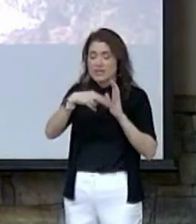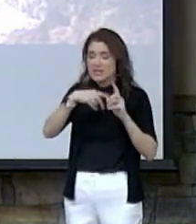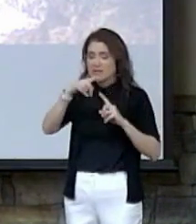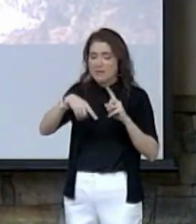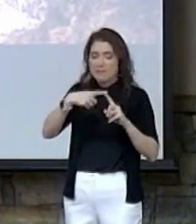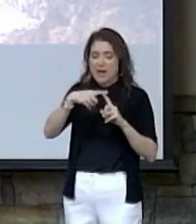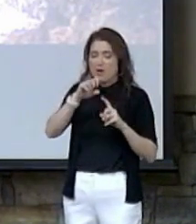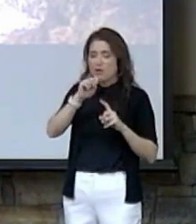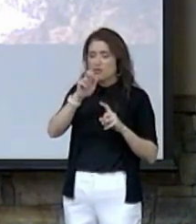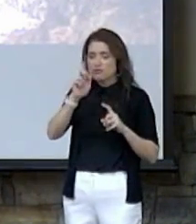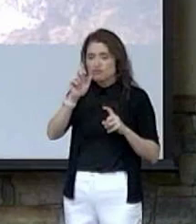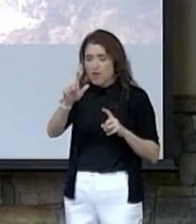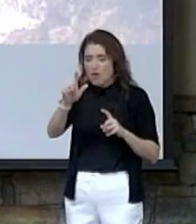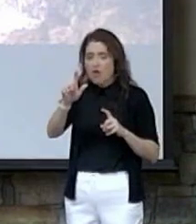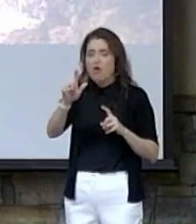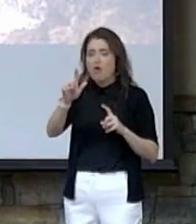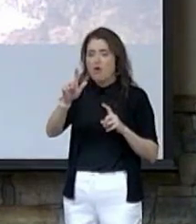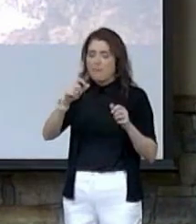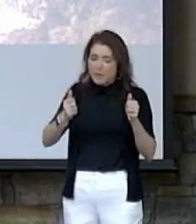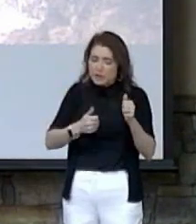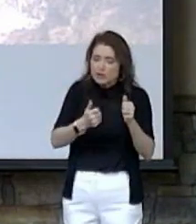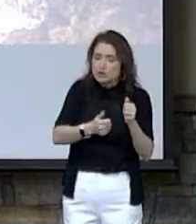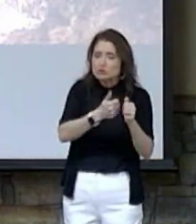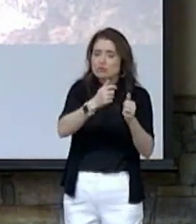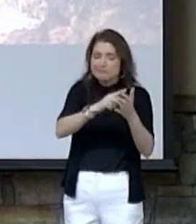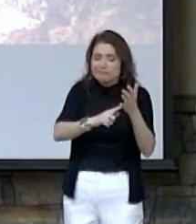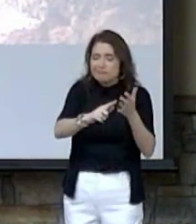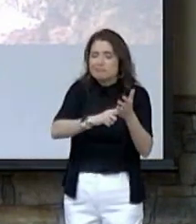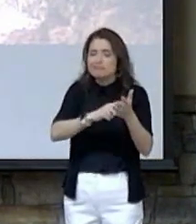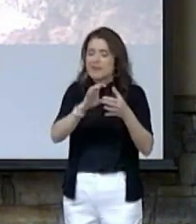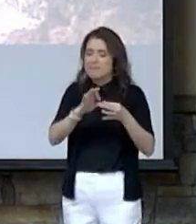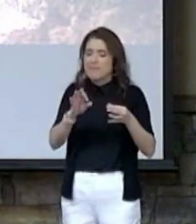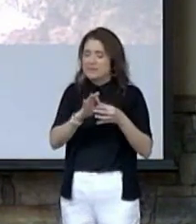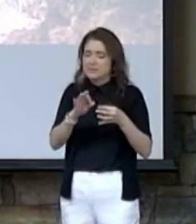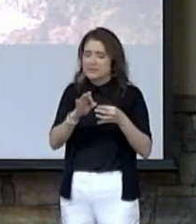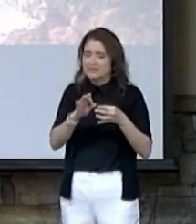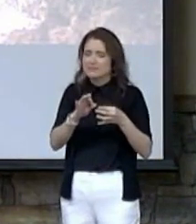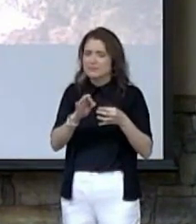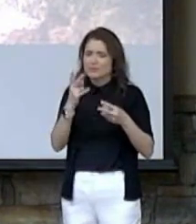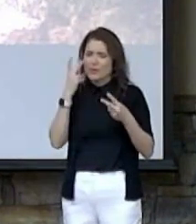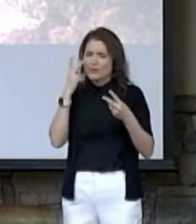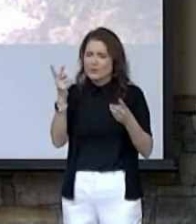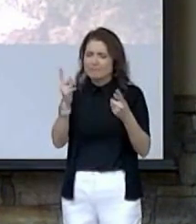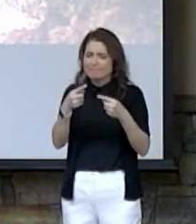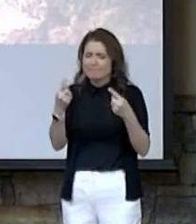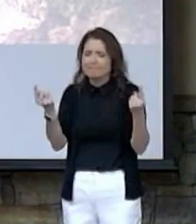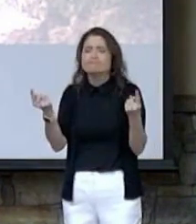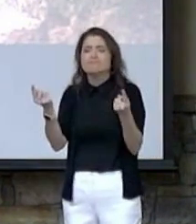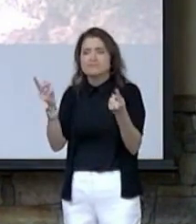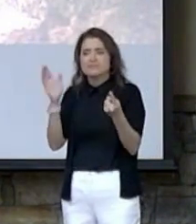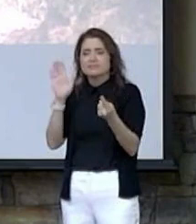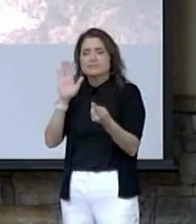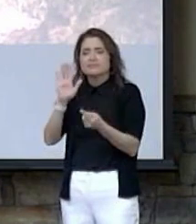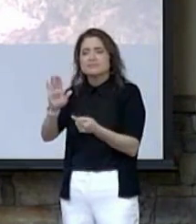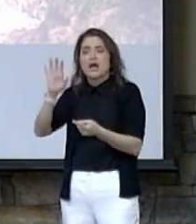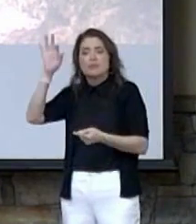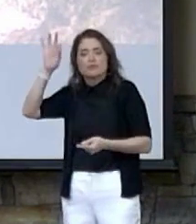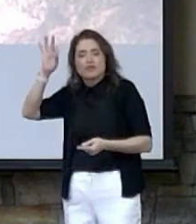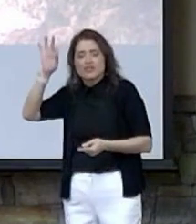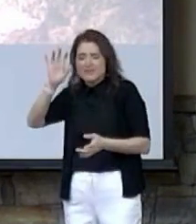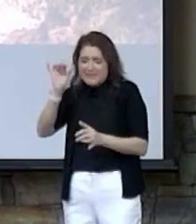the message that Jesus rose from the dead. In fact, what we see is him preaching that